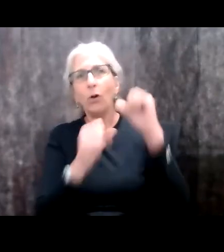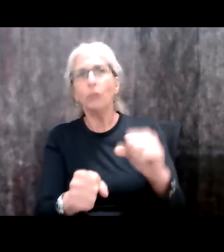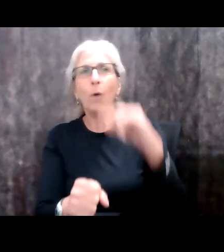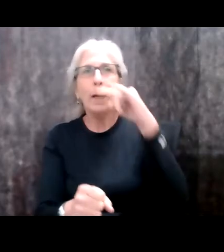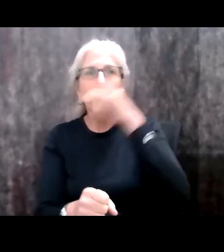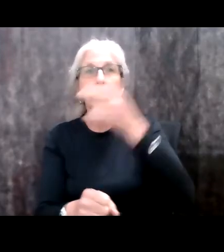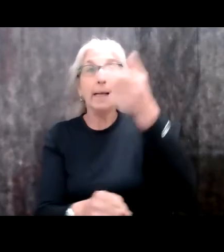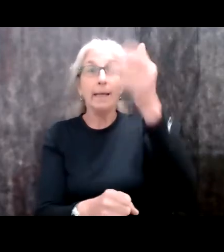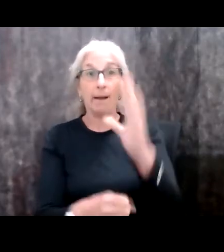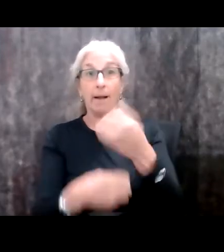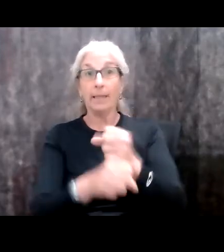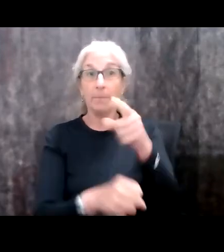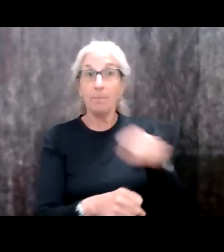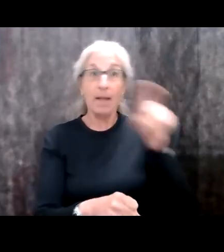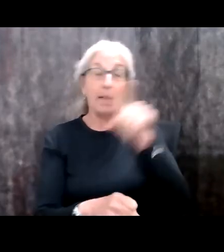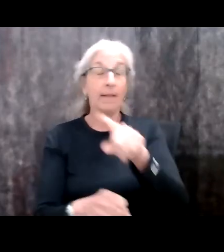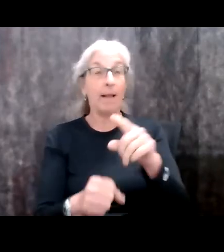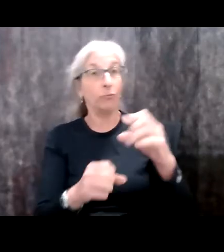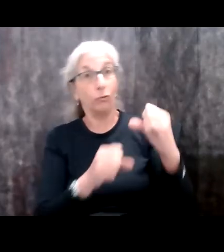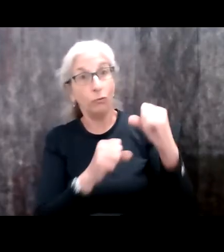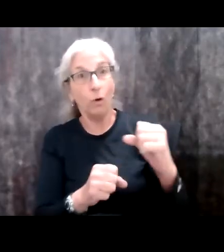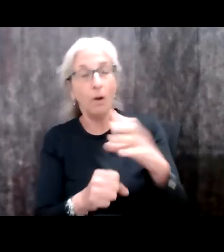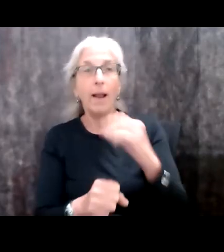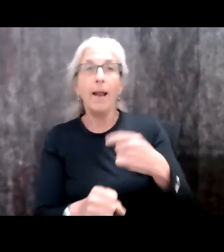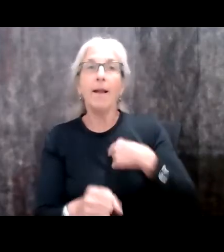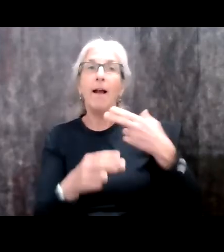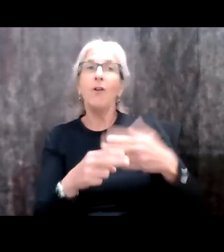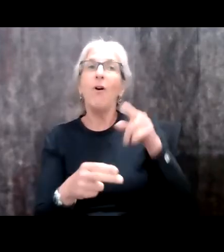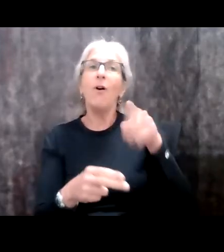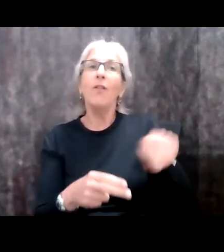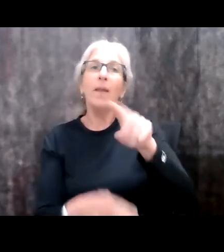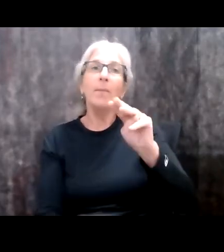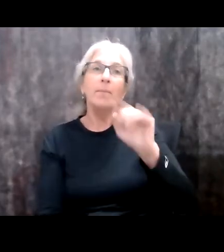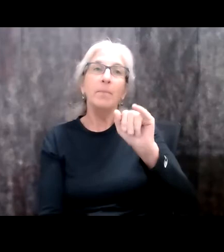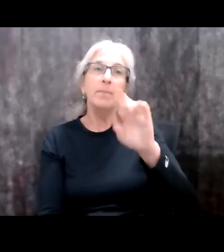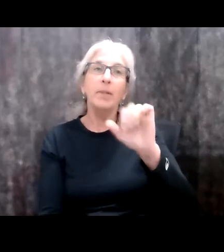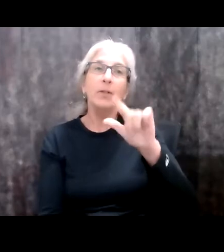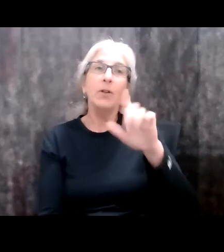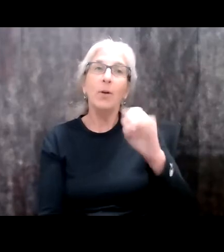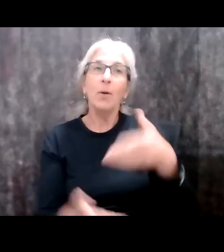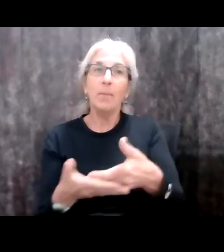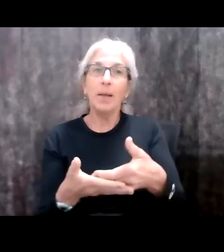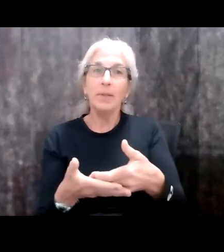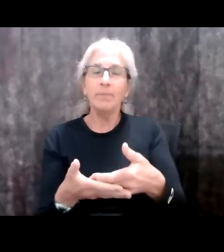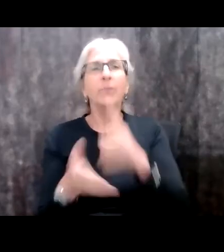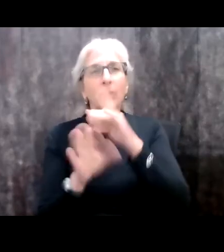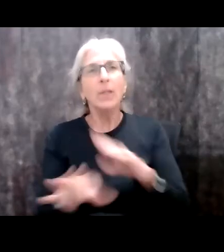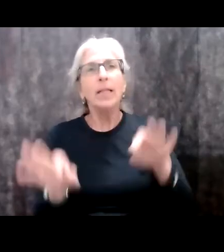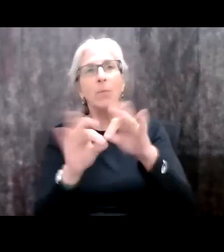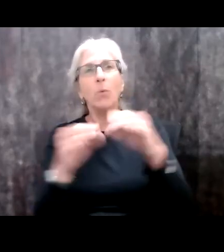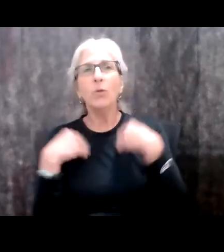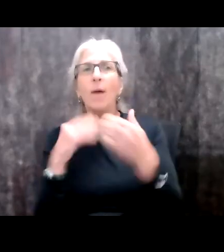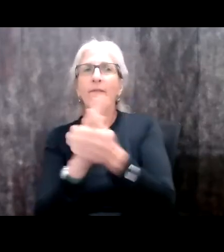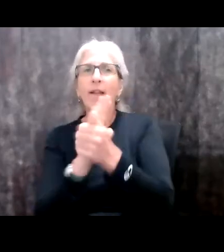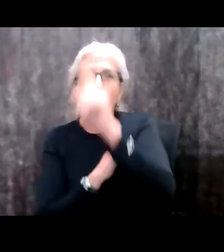them resilient, and I call them miracle babies. So what's important for us is to make sure that we have an aptitude test so that we can help to guide the